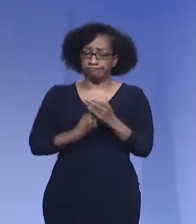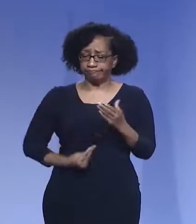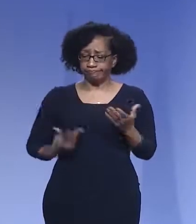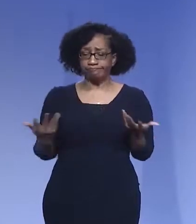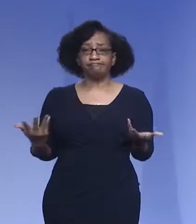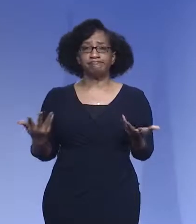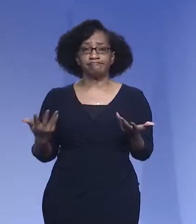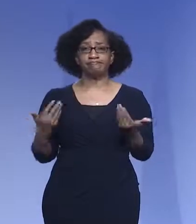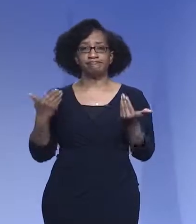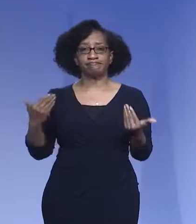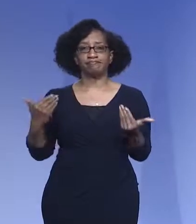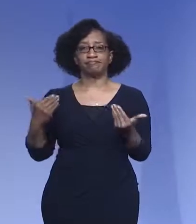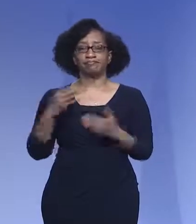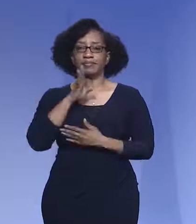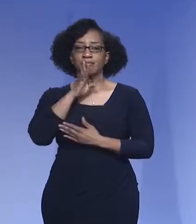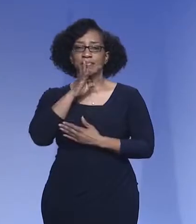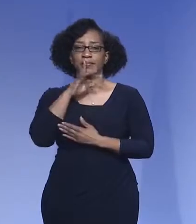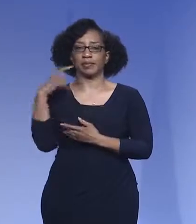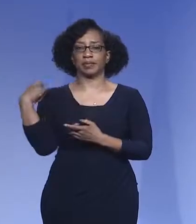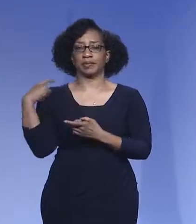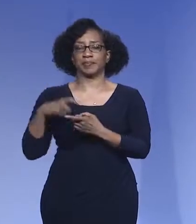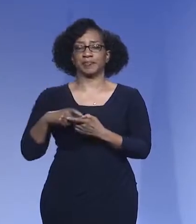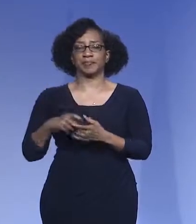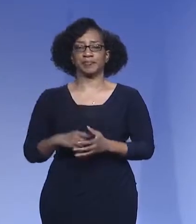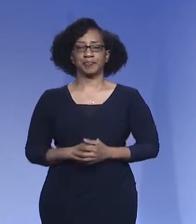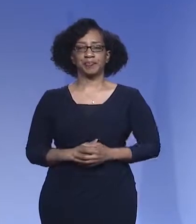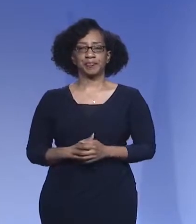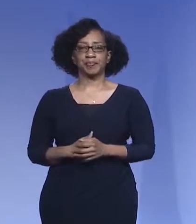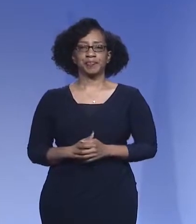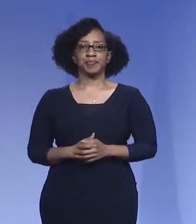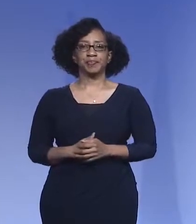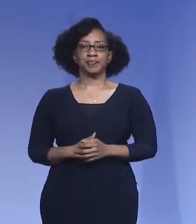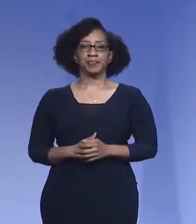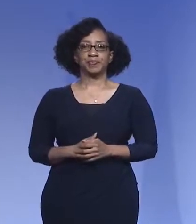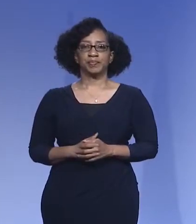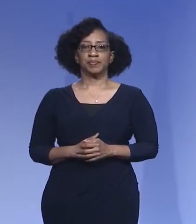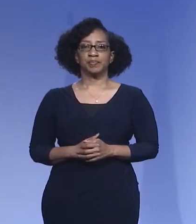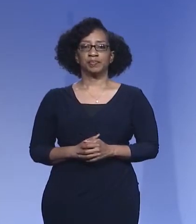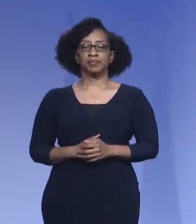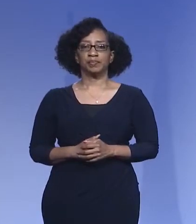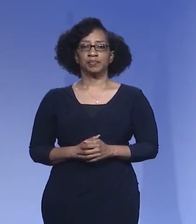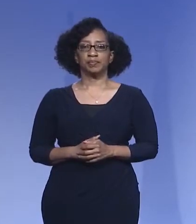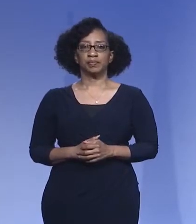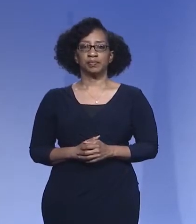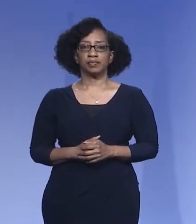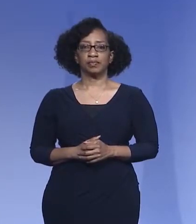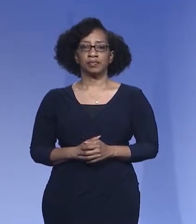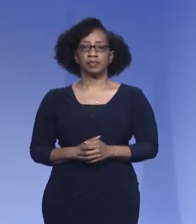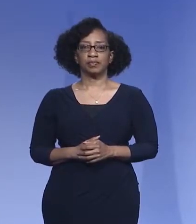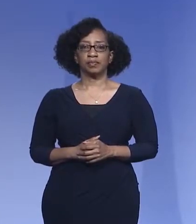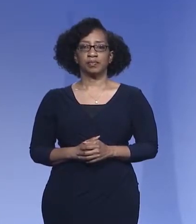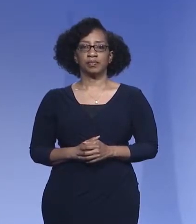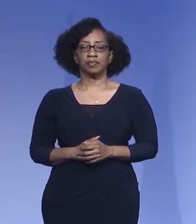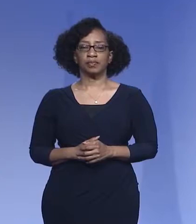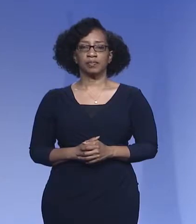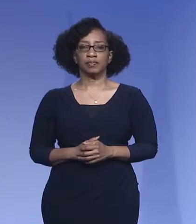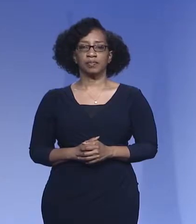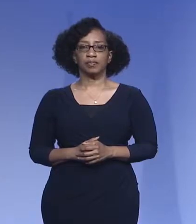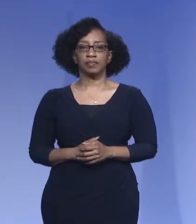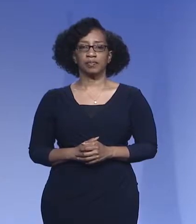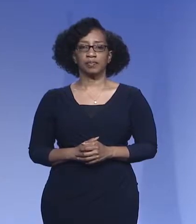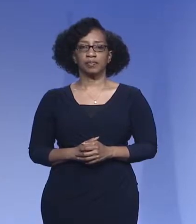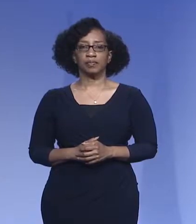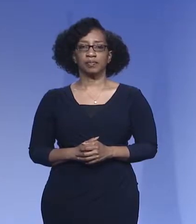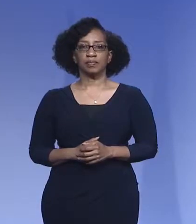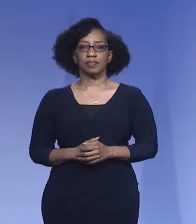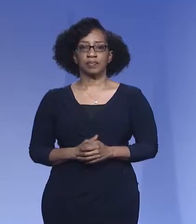que hacer. Ataquemos este enemigo que nos ha costado tantas vidas, nos ha costado trabajo y la educación de nuestros hijos. Vacunémonos para todos.